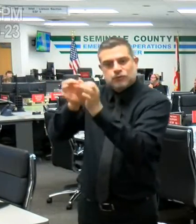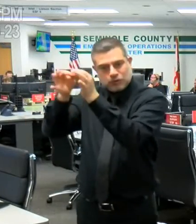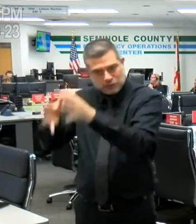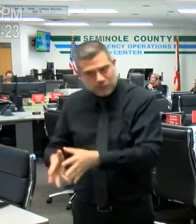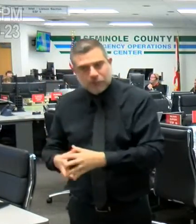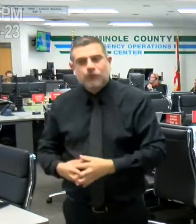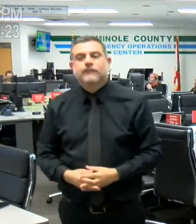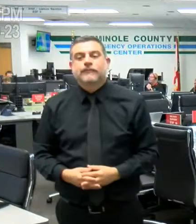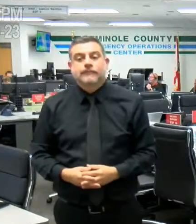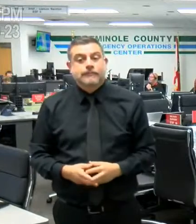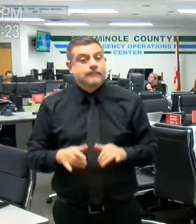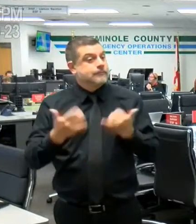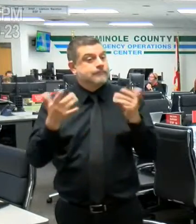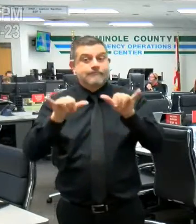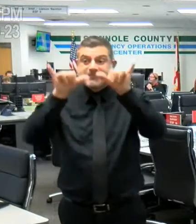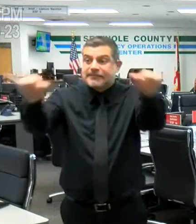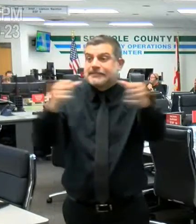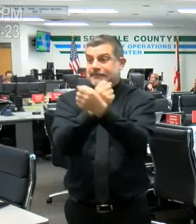safe.